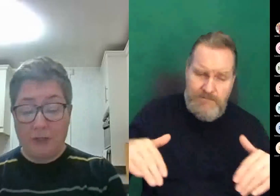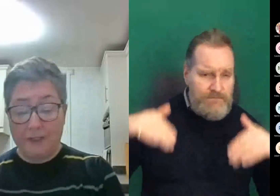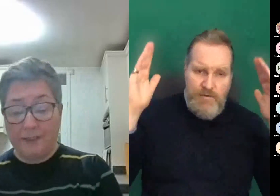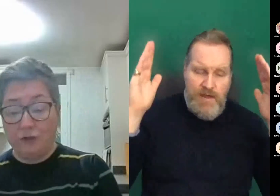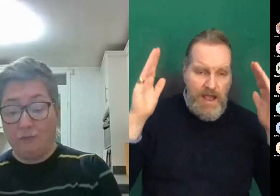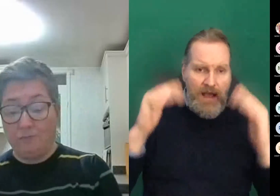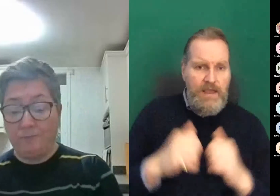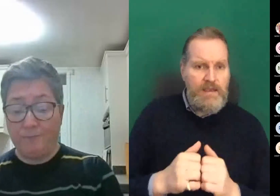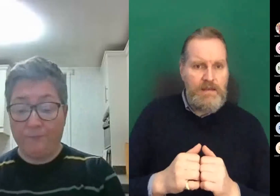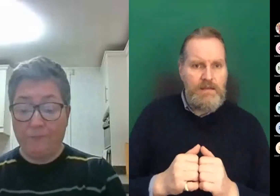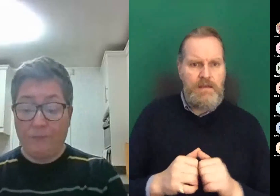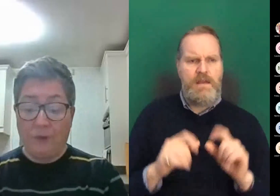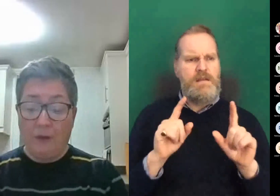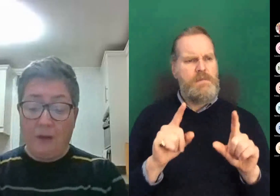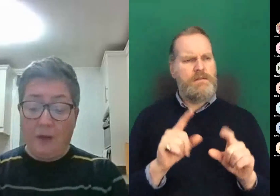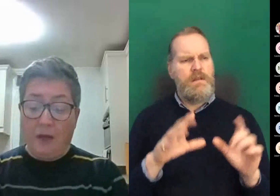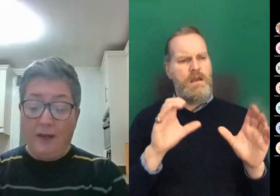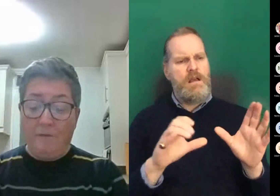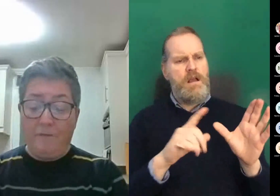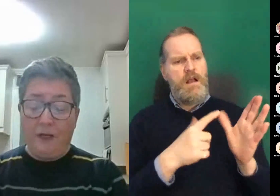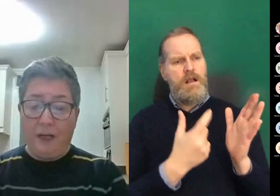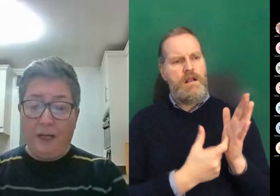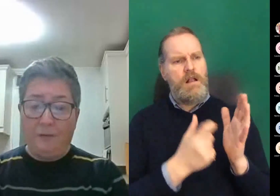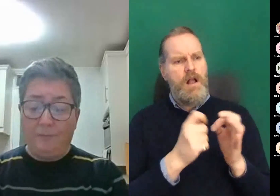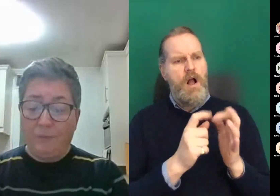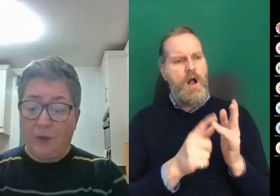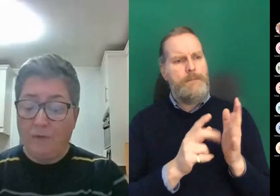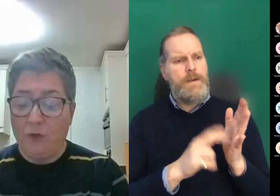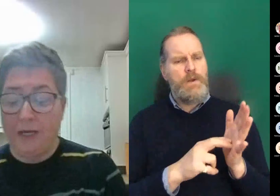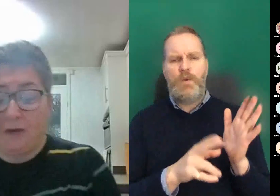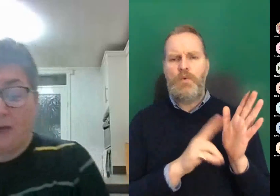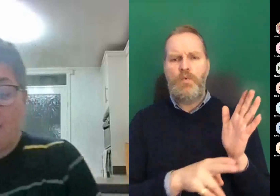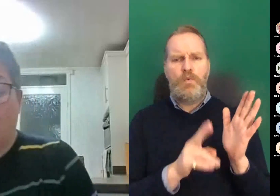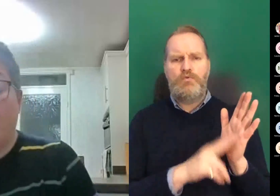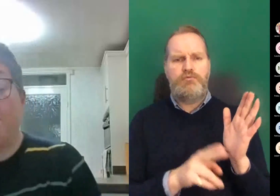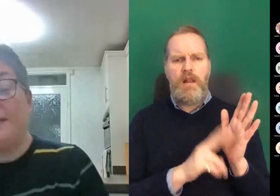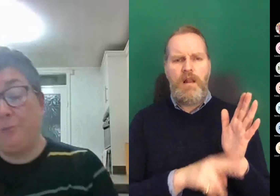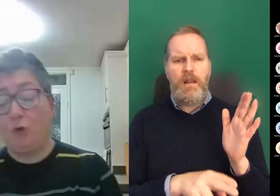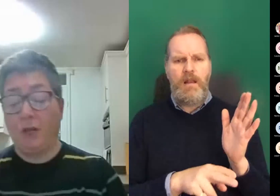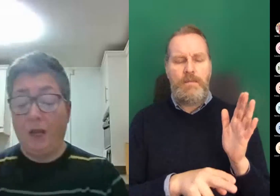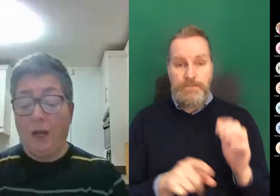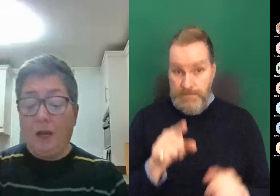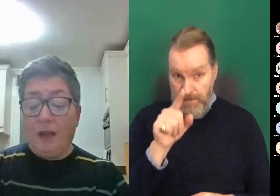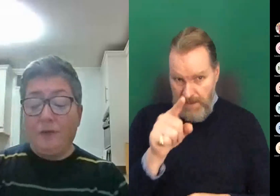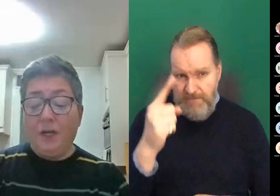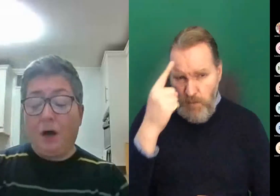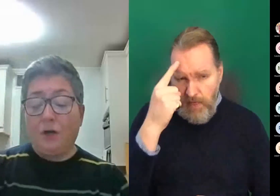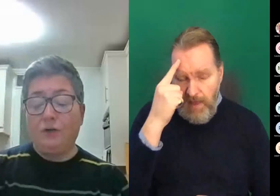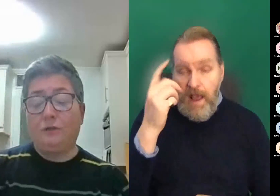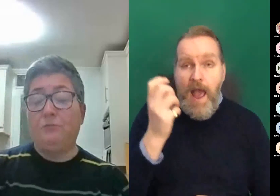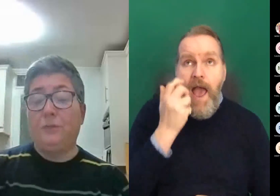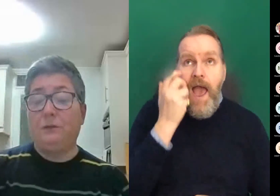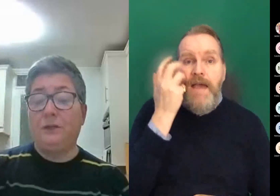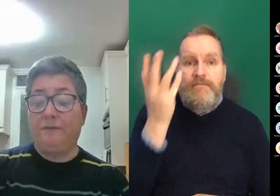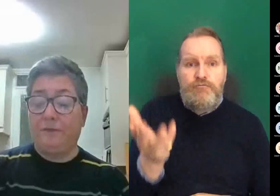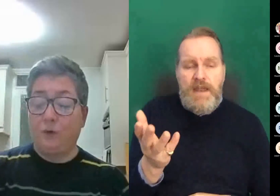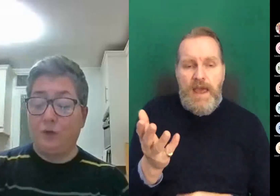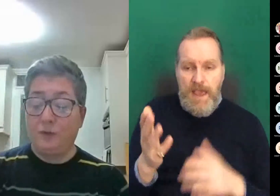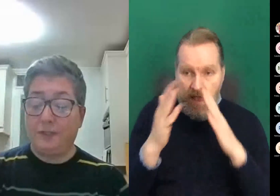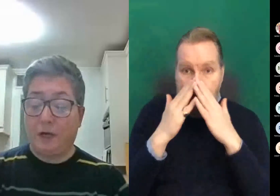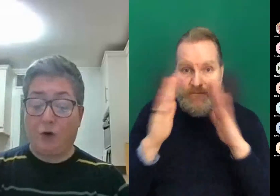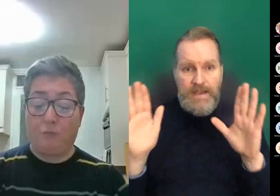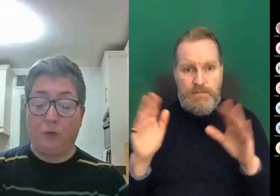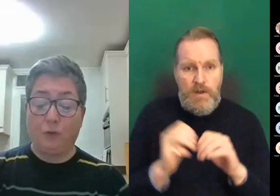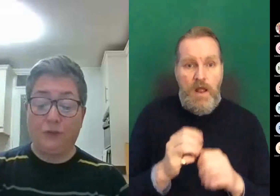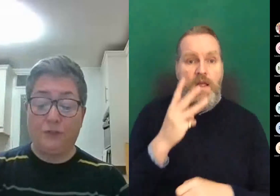carbon neutral organisation. And every day, if you look at Facebook, 300